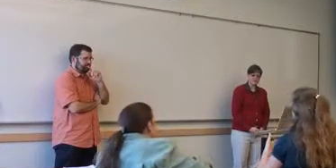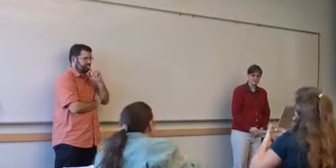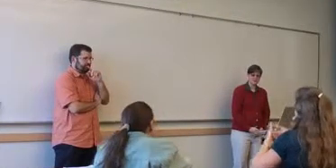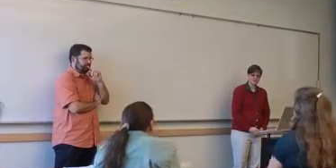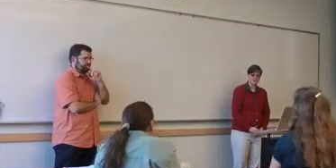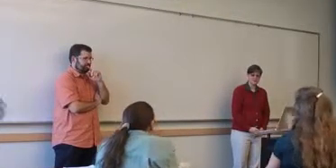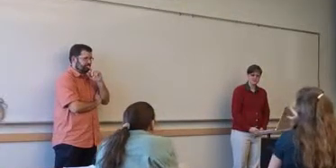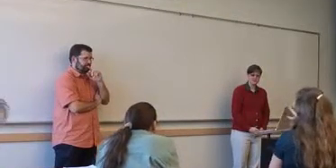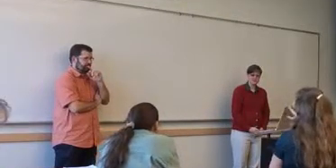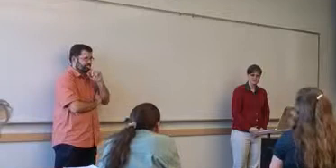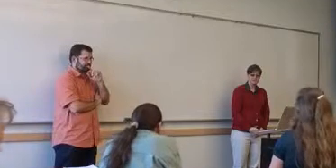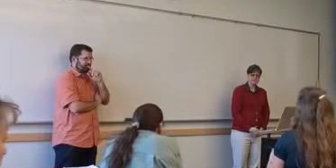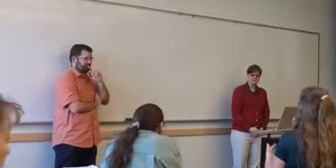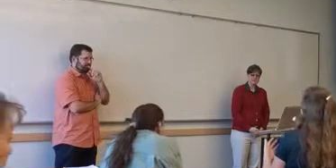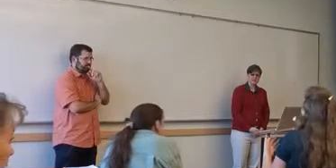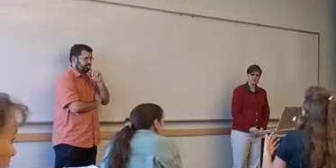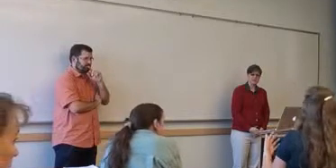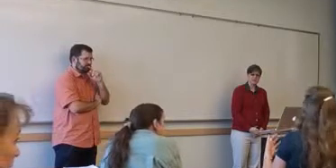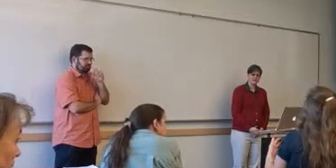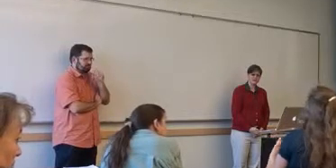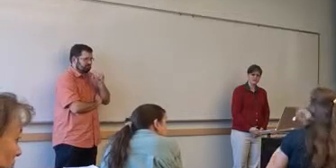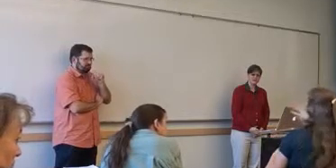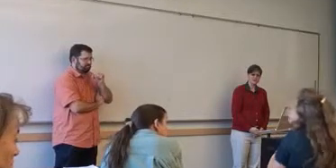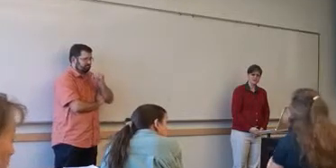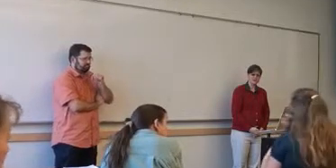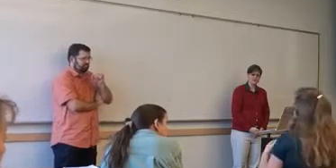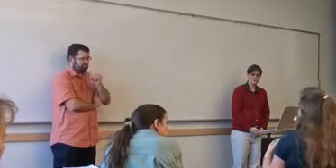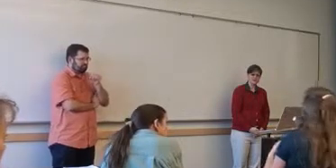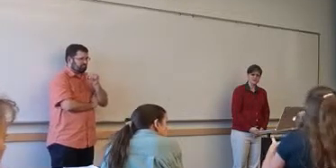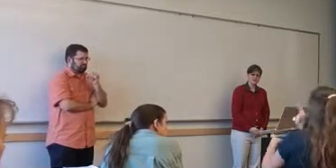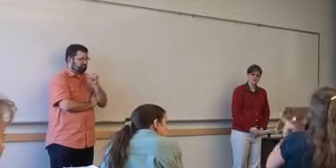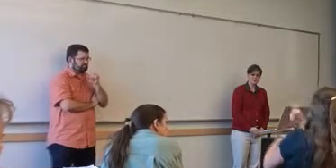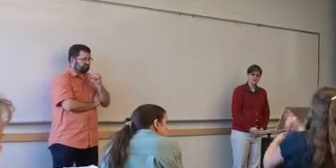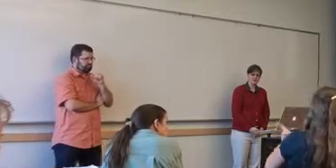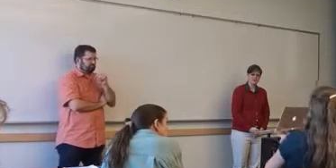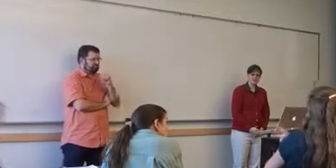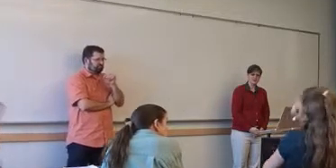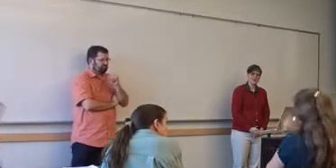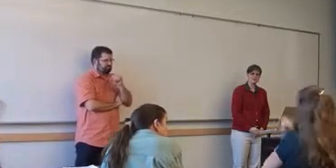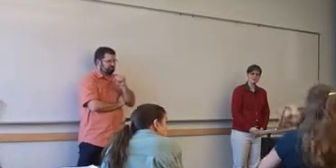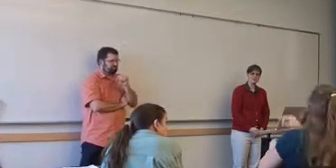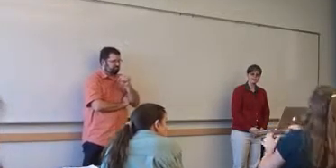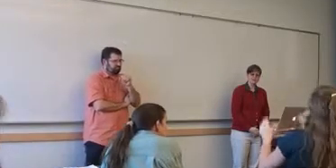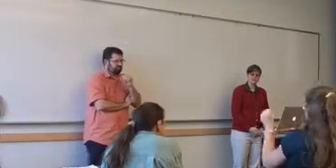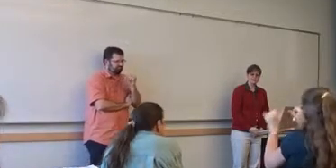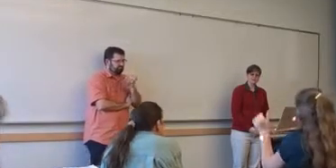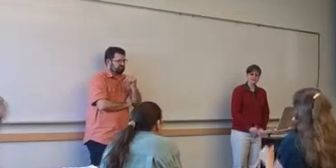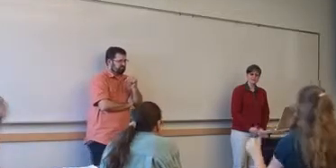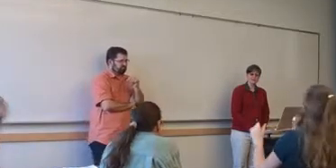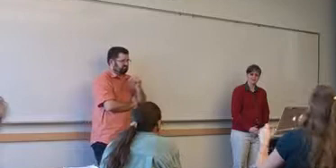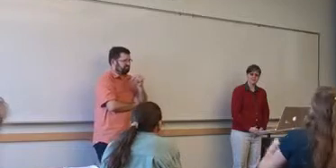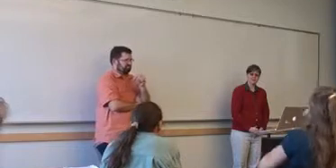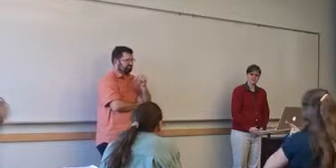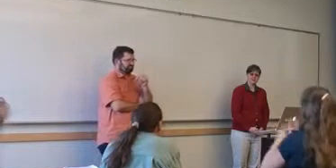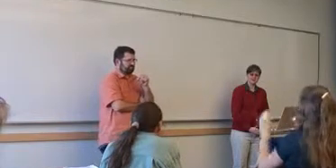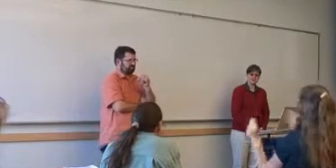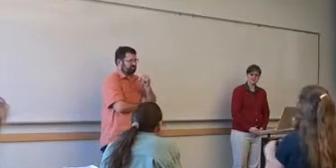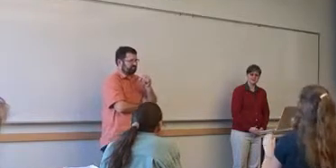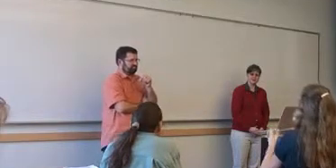Are there, you know, does it seem unformed? They're practicing sign language. And they may make mistakes or do